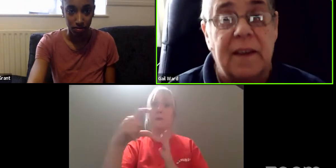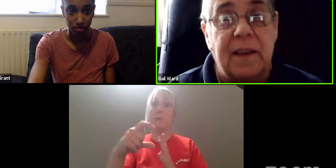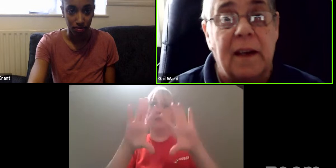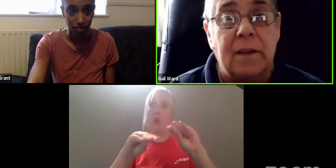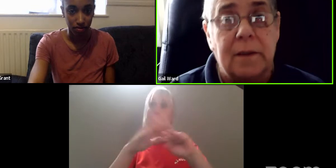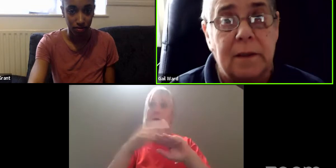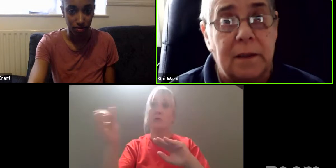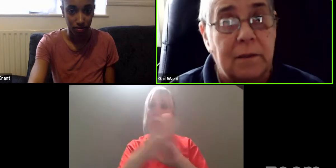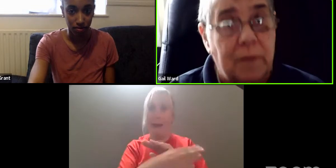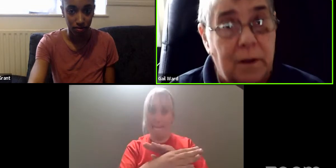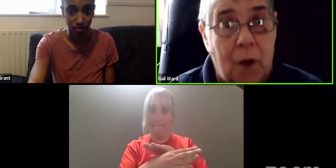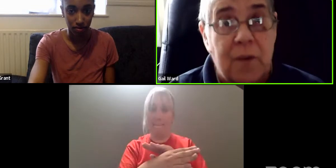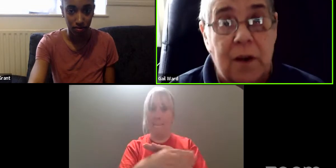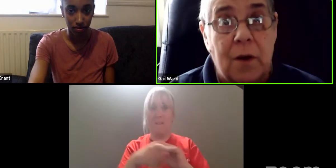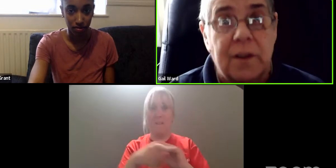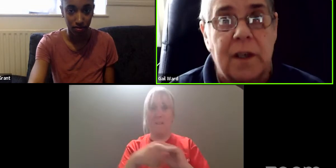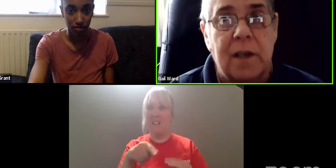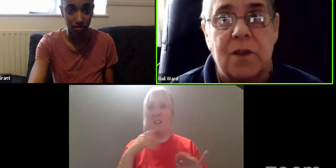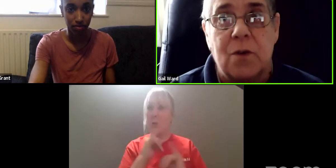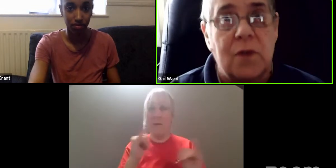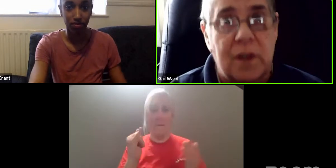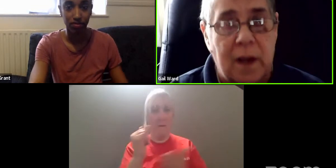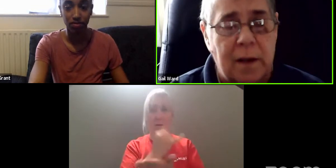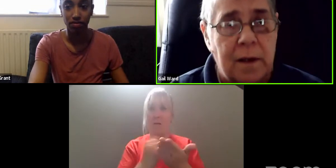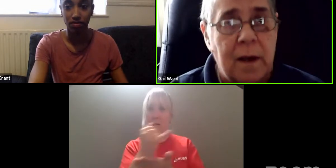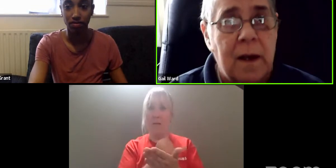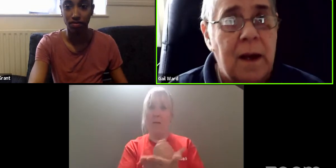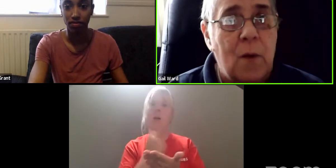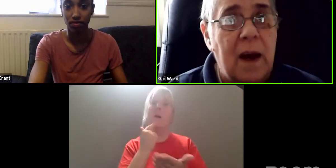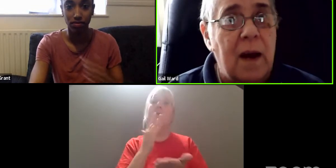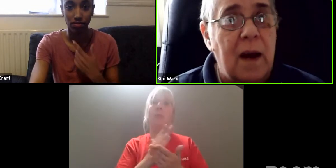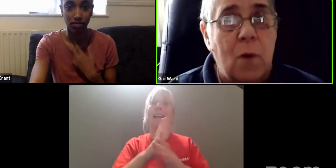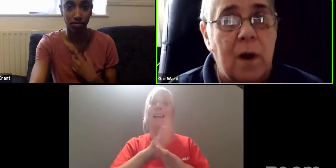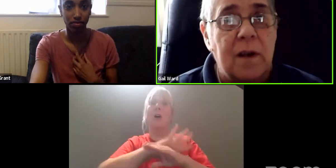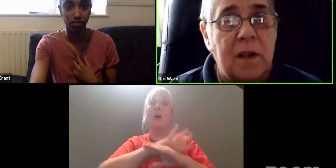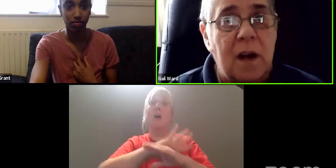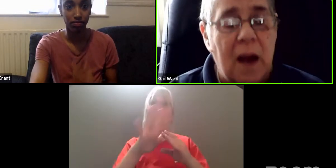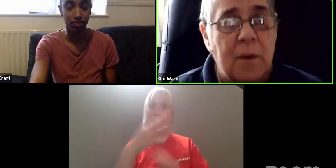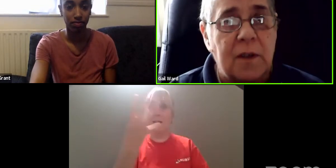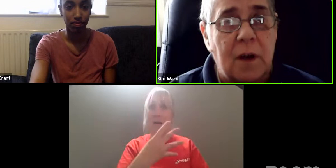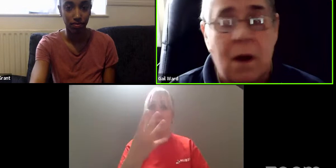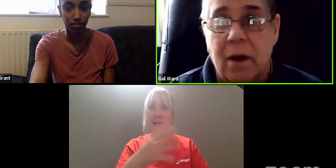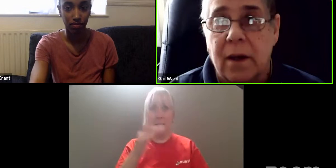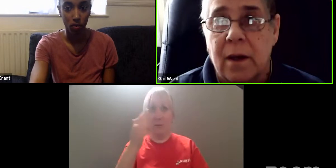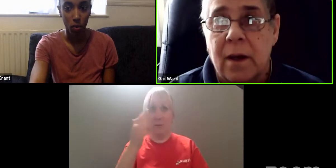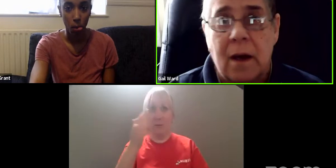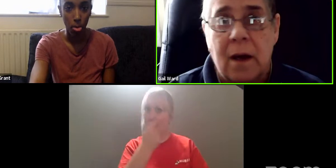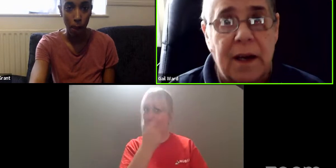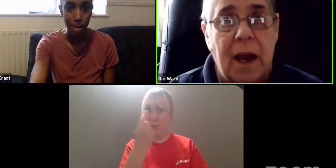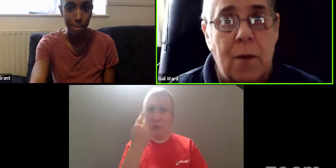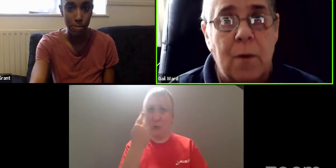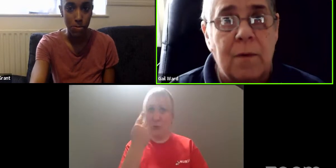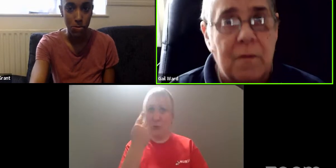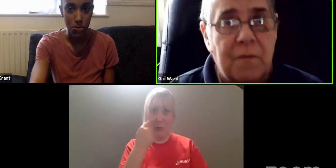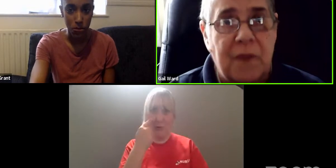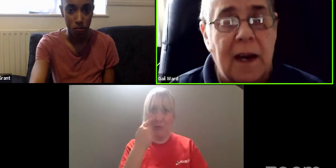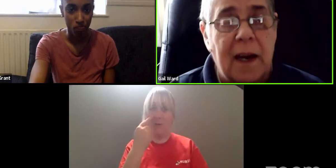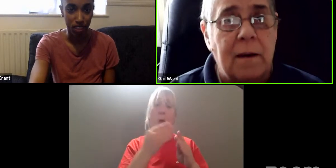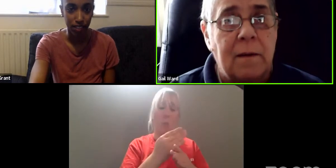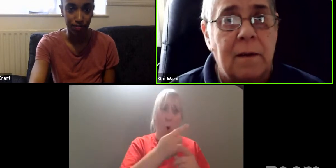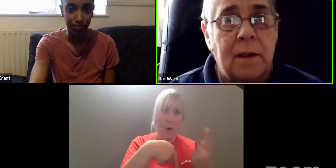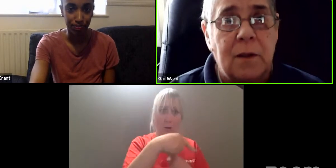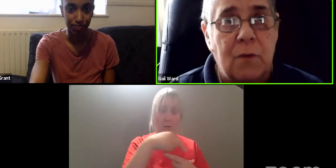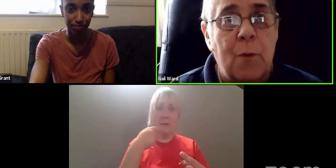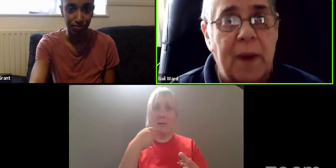and if anything, COVID-19 has taught us that, where workers and claimants alike are now